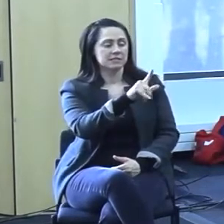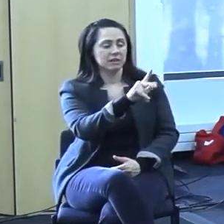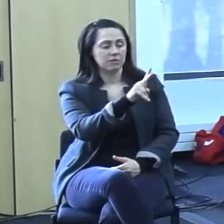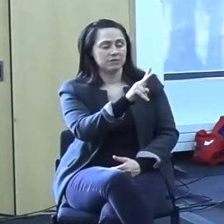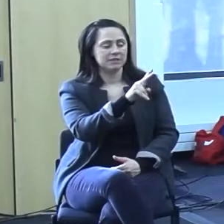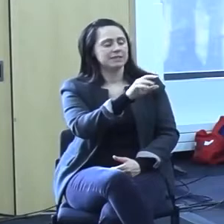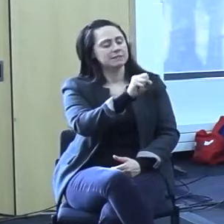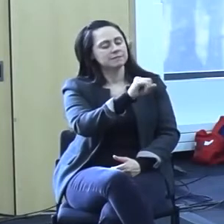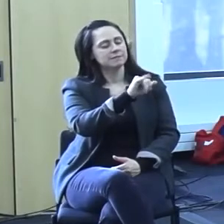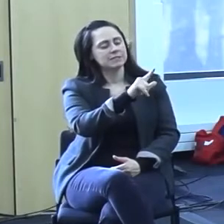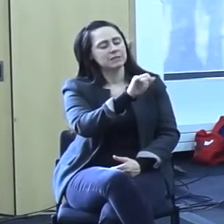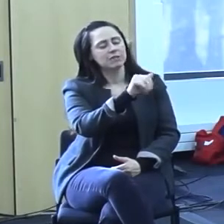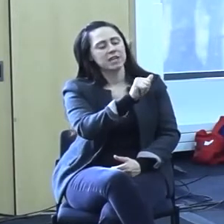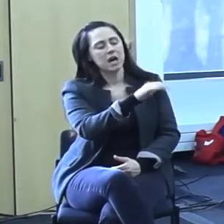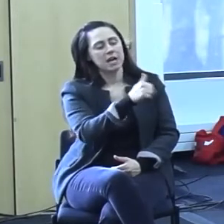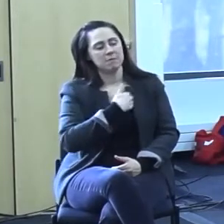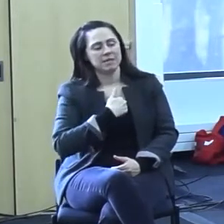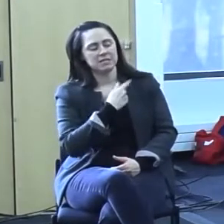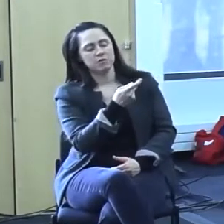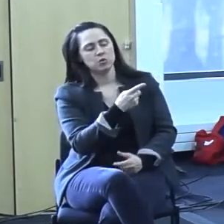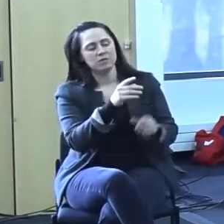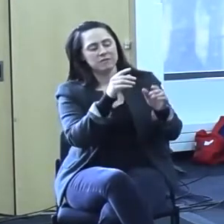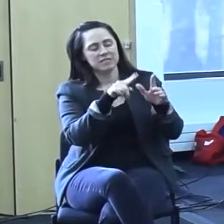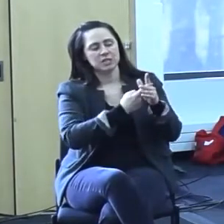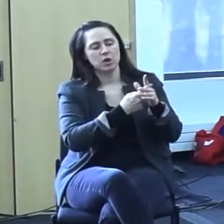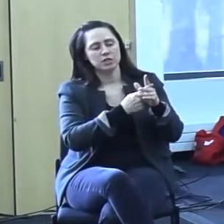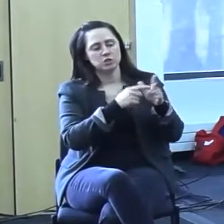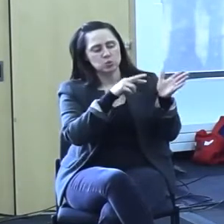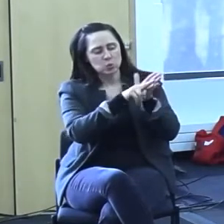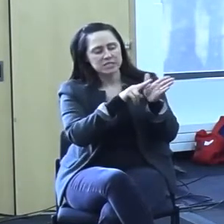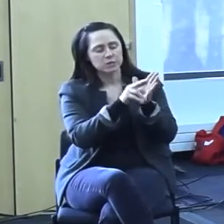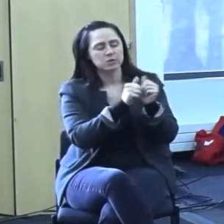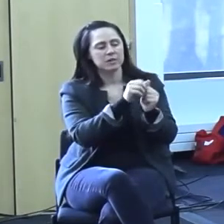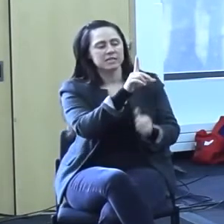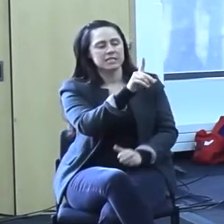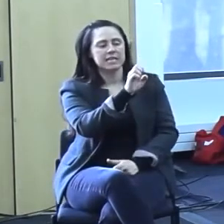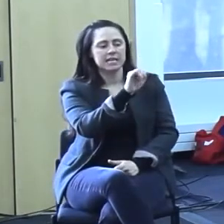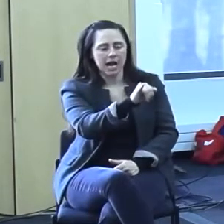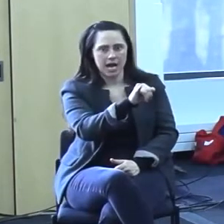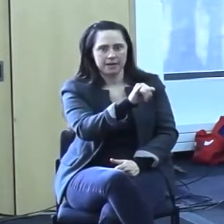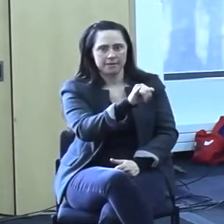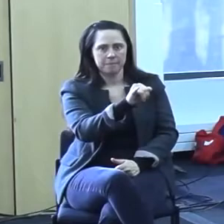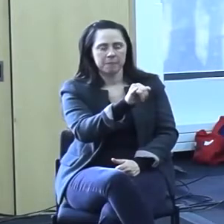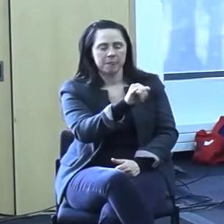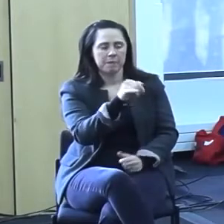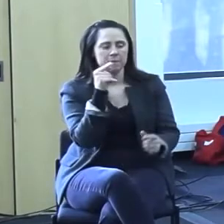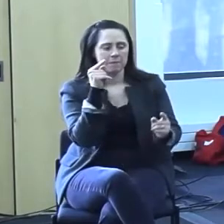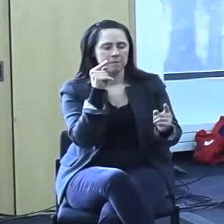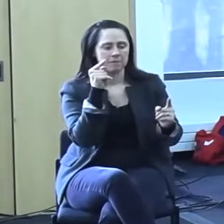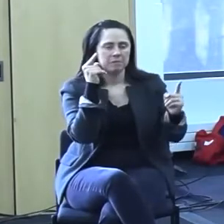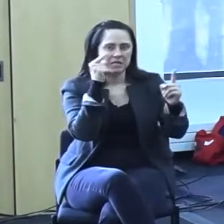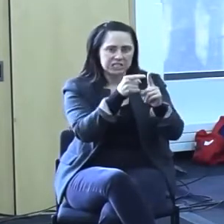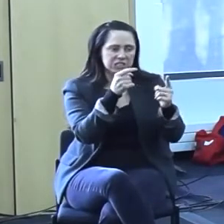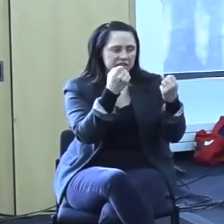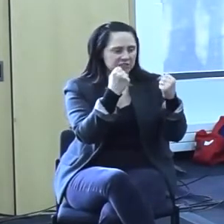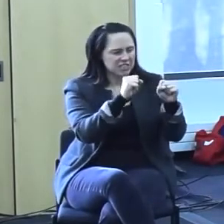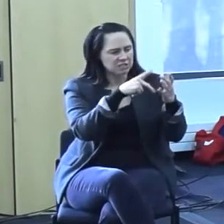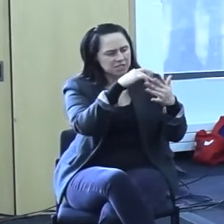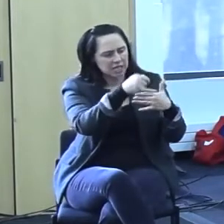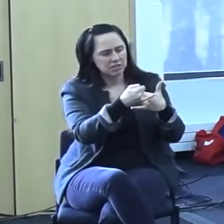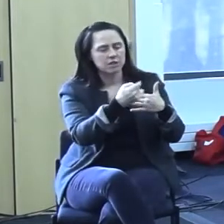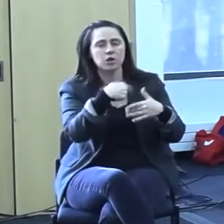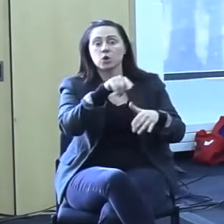to explore in our DEI initiative that we've learned is that there's a need